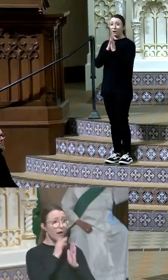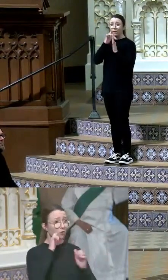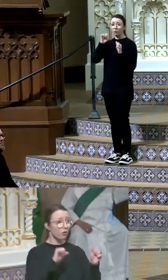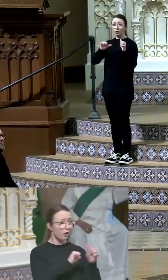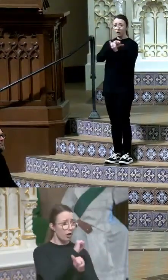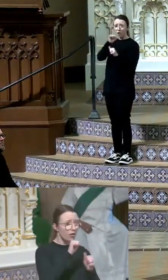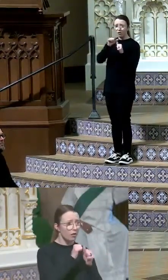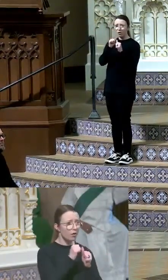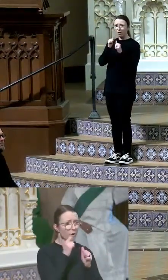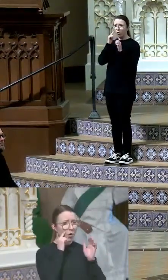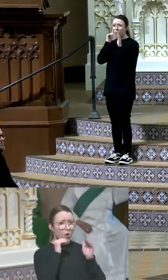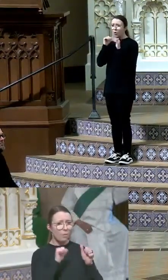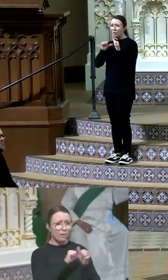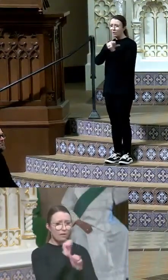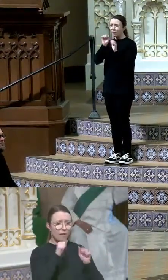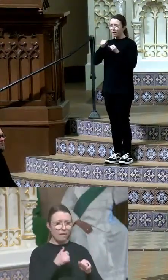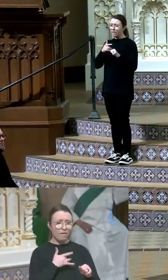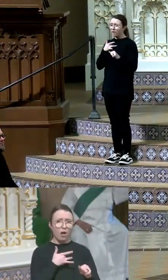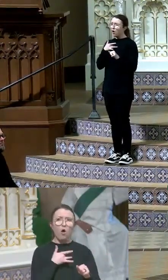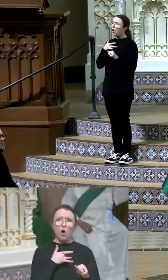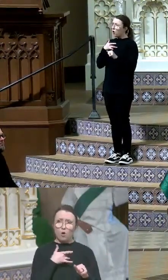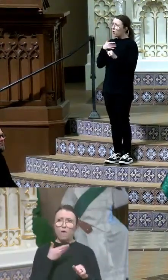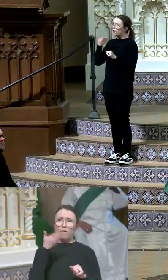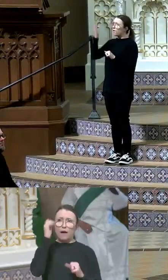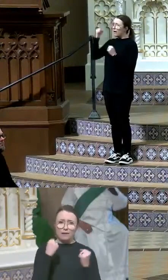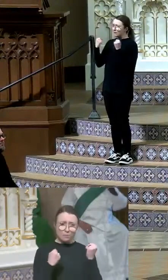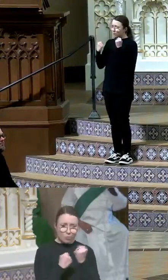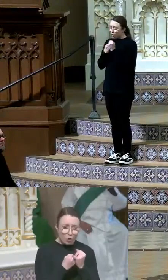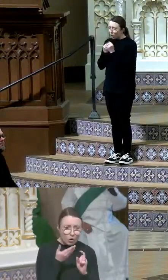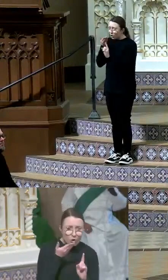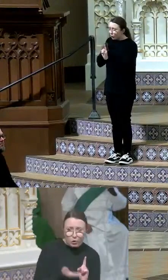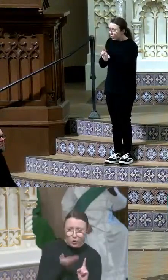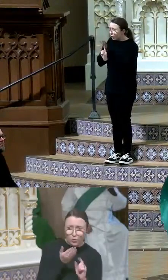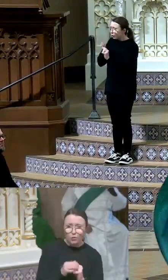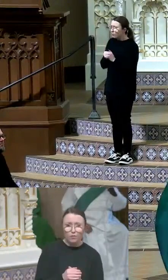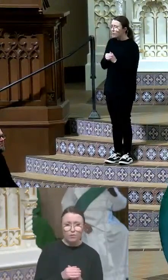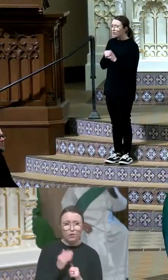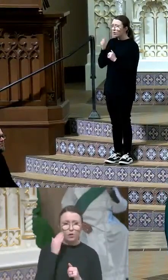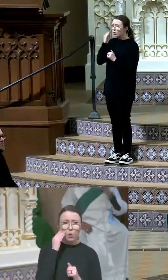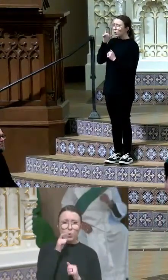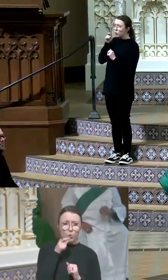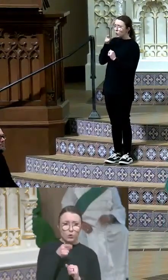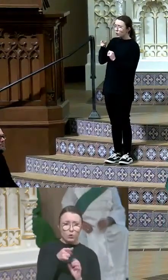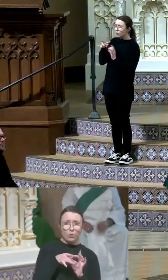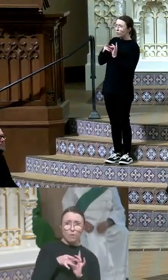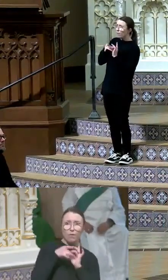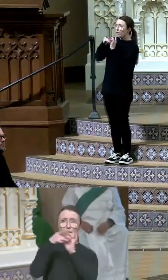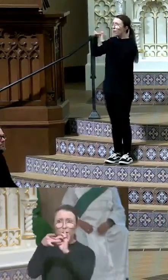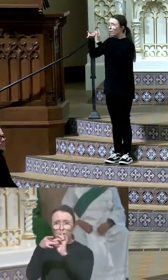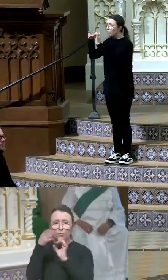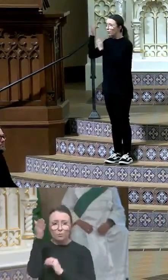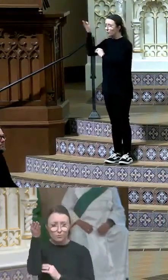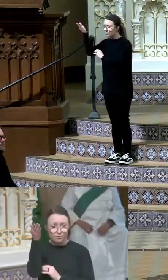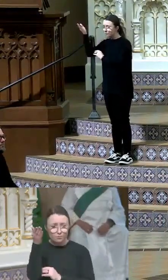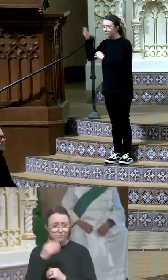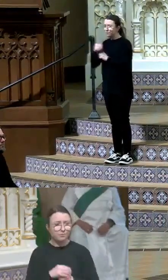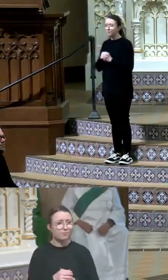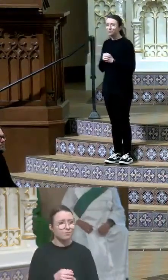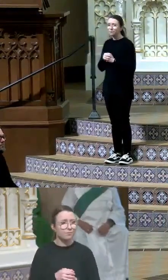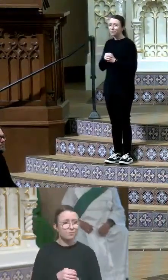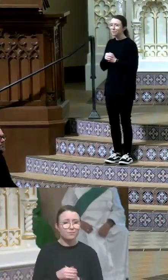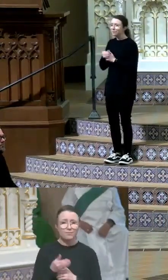to help you understand who you are and whose you are, thank you, Thea Bowman, and to give you